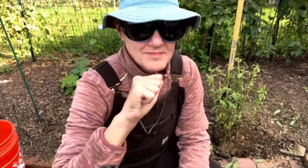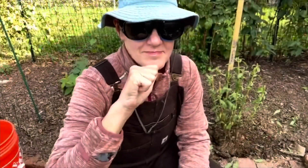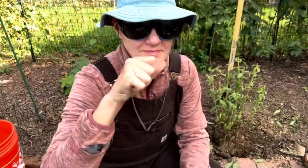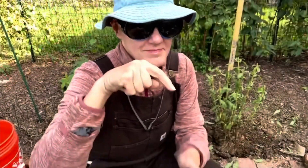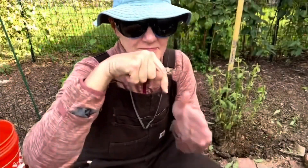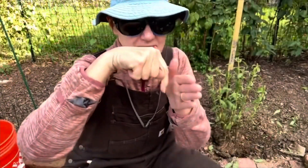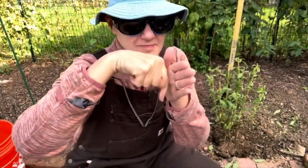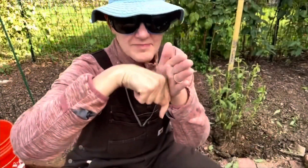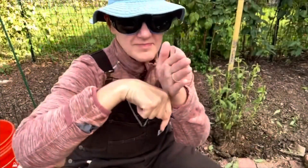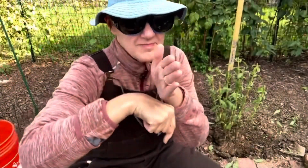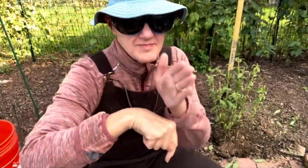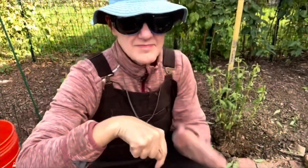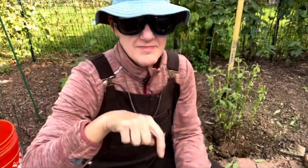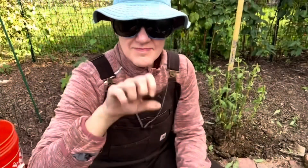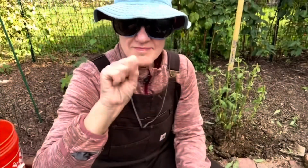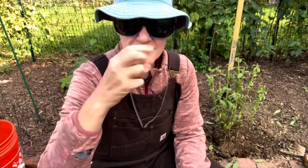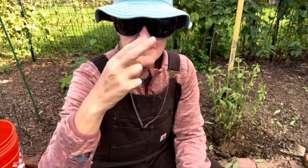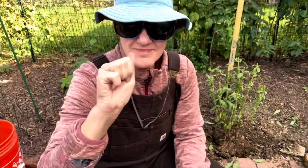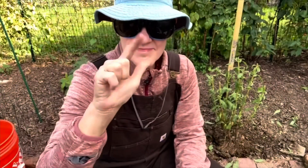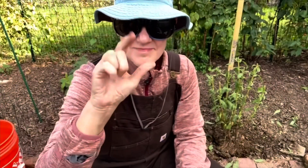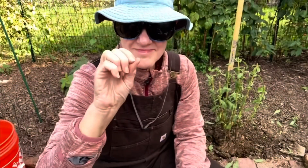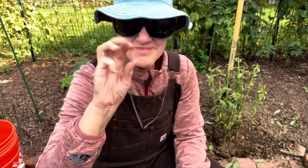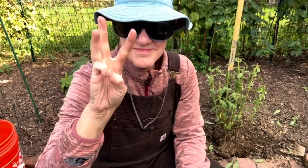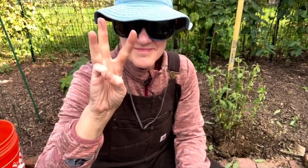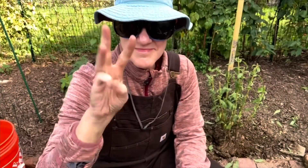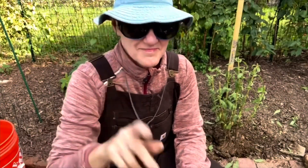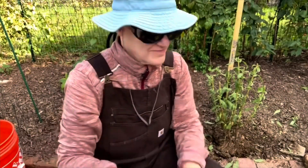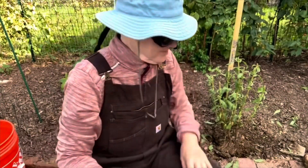The roots aren't deep. They're really shallow.